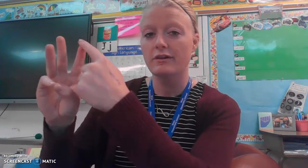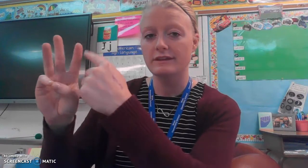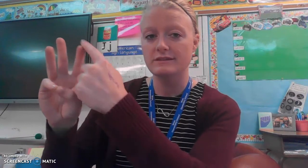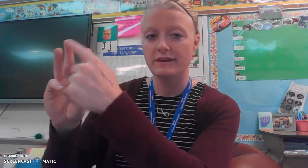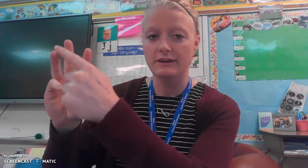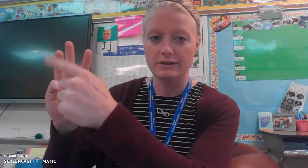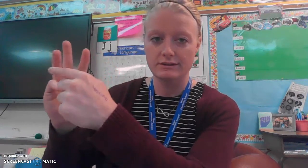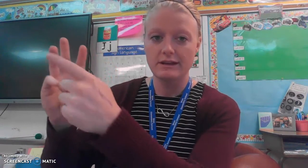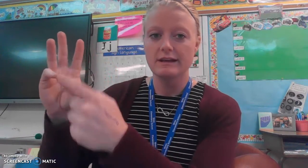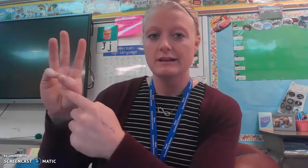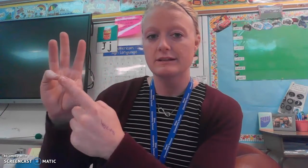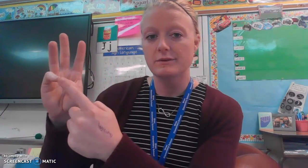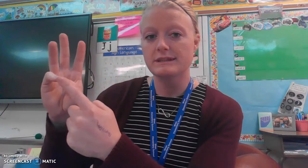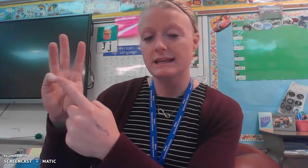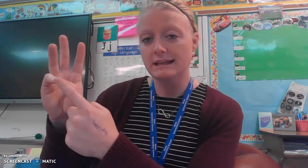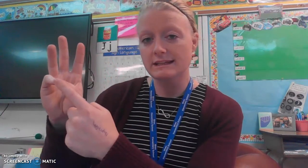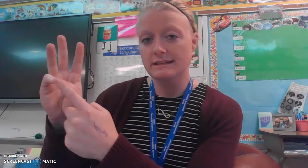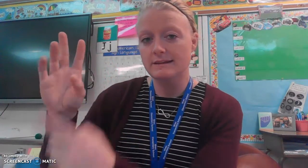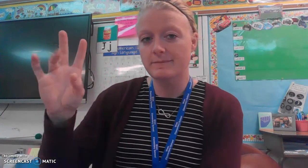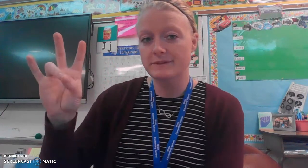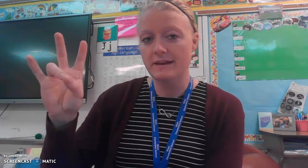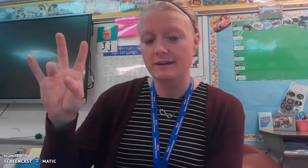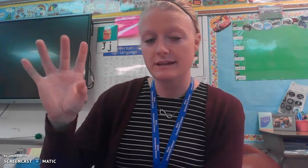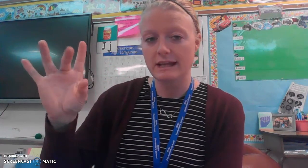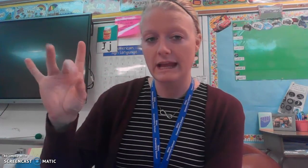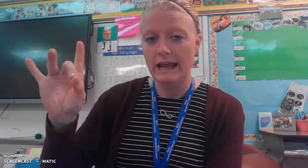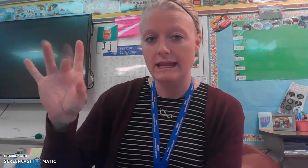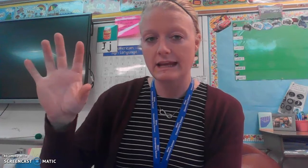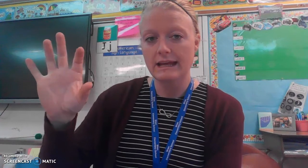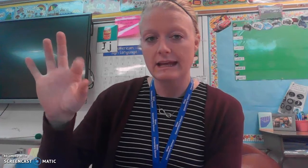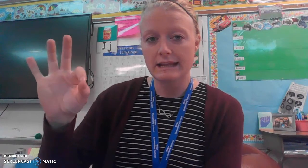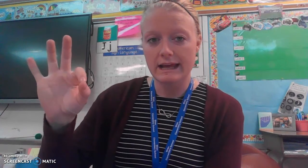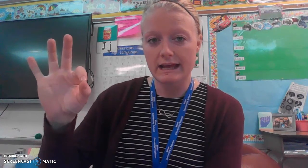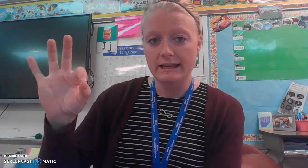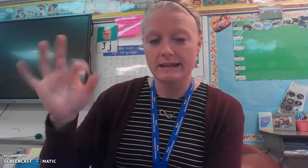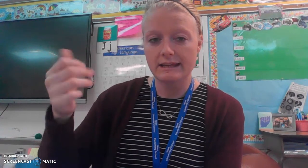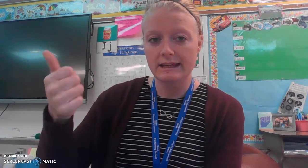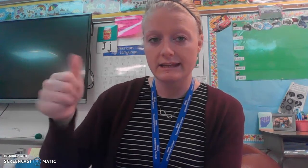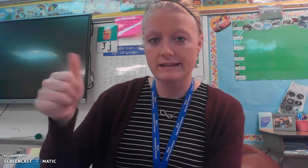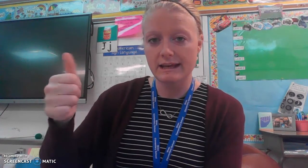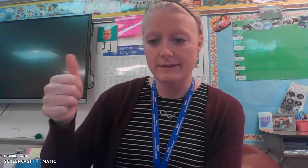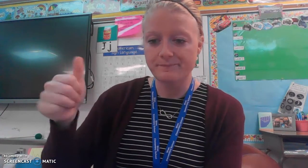of these fingers. So 6, 7, 8, 9, and then 10.